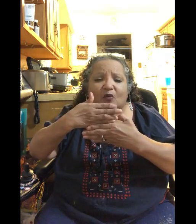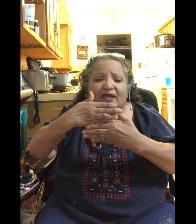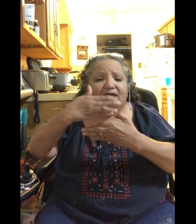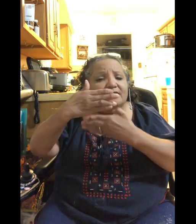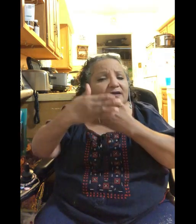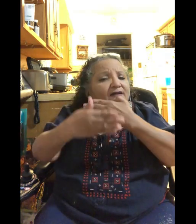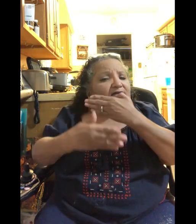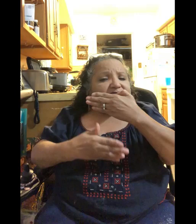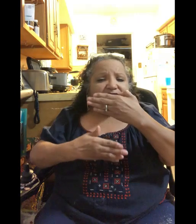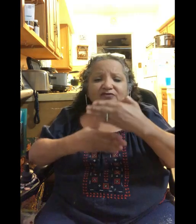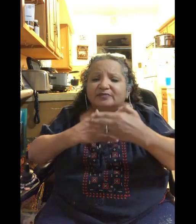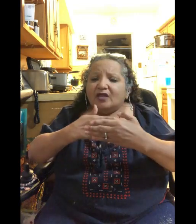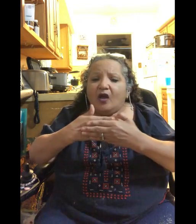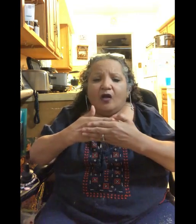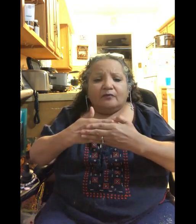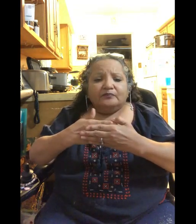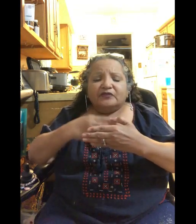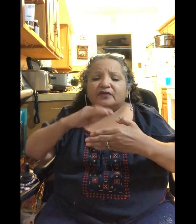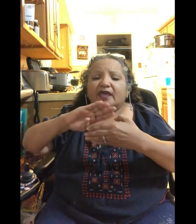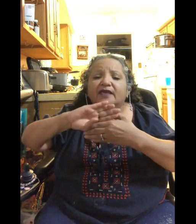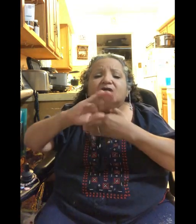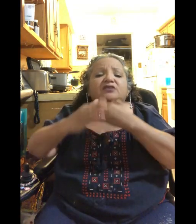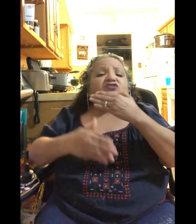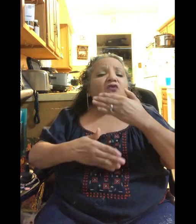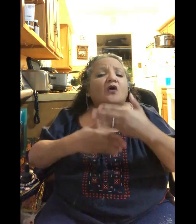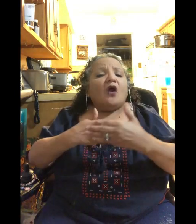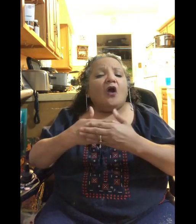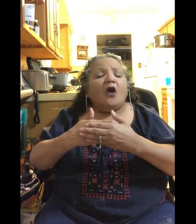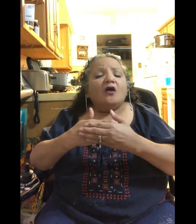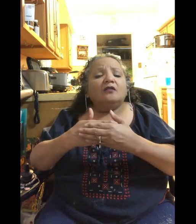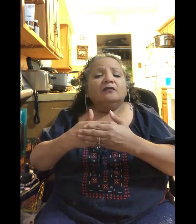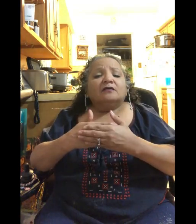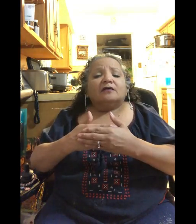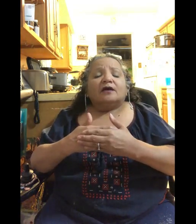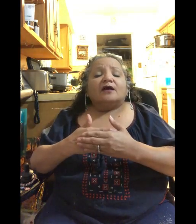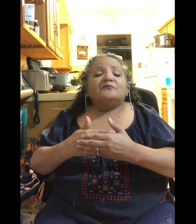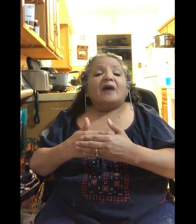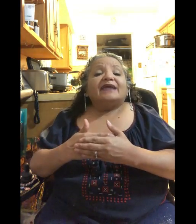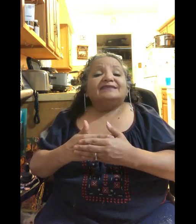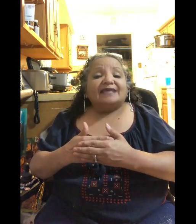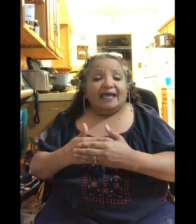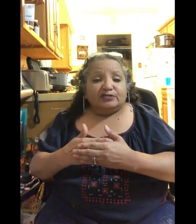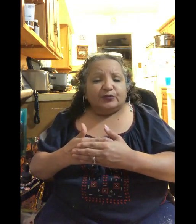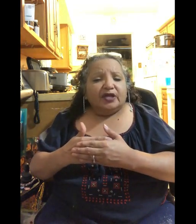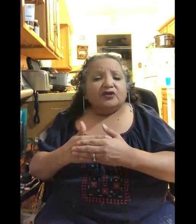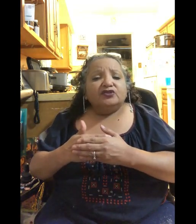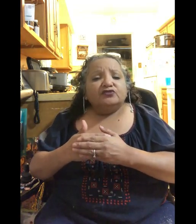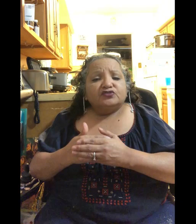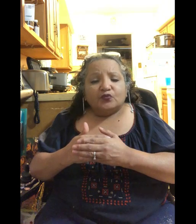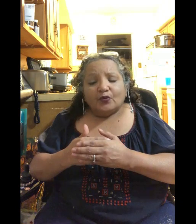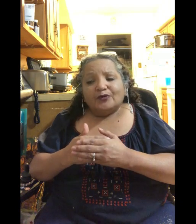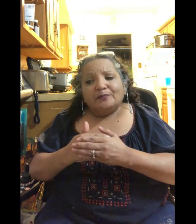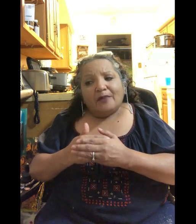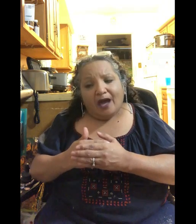way. It's still going to be all. Okay? So all of my days. We're not going to use the word